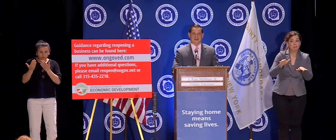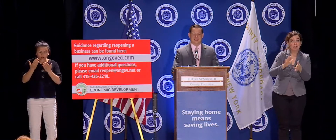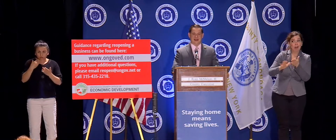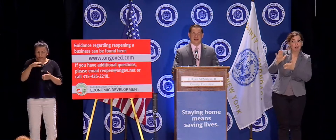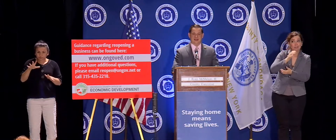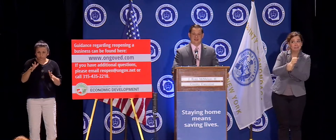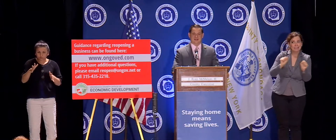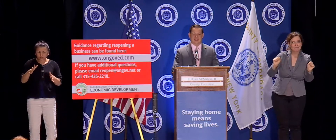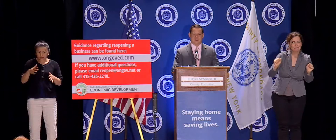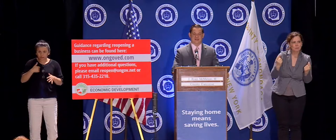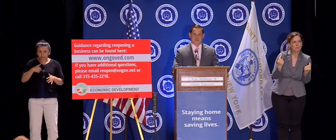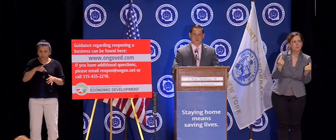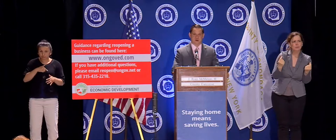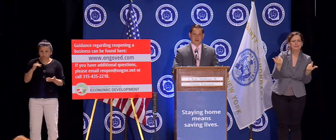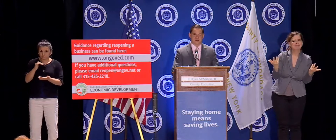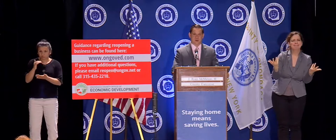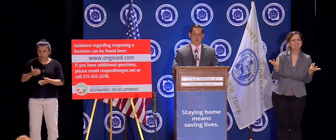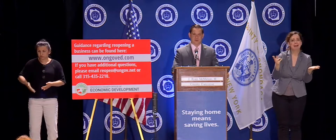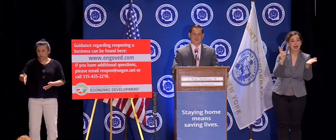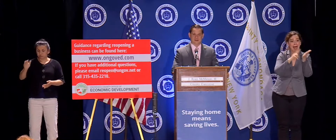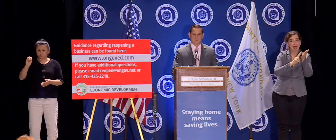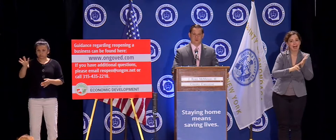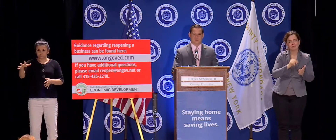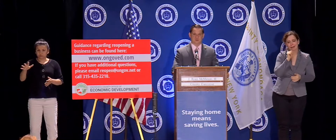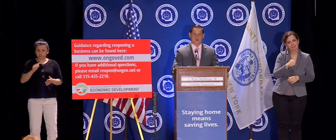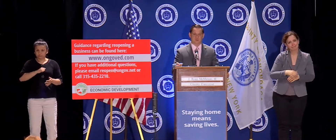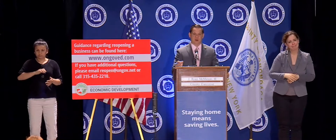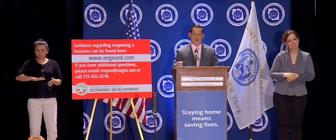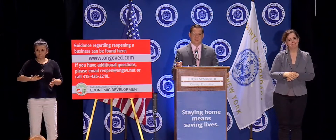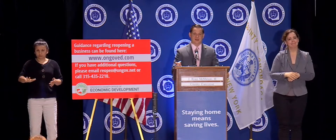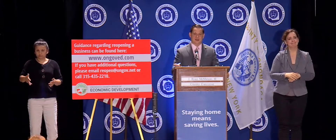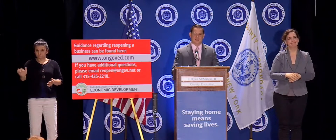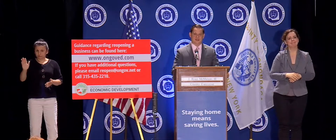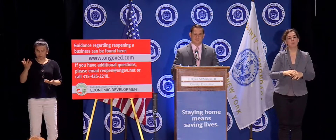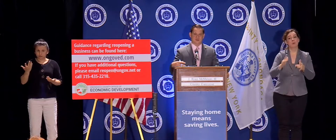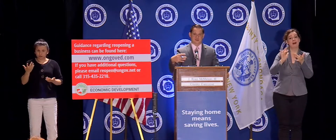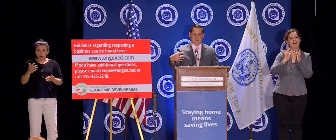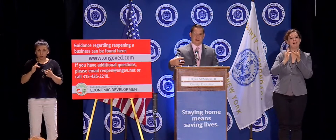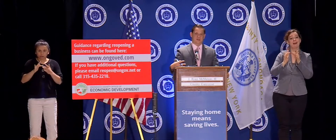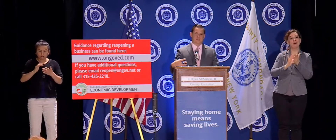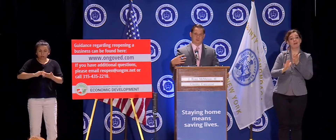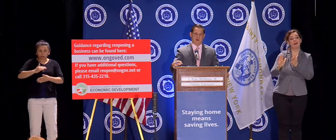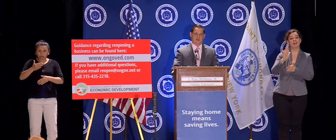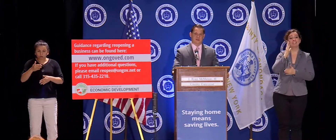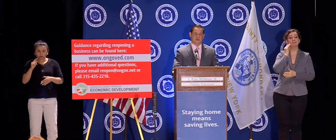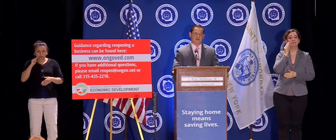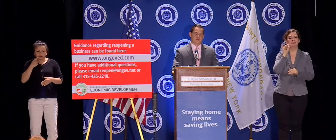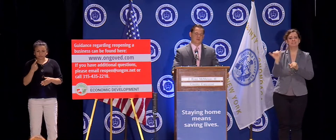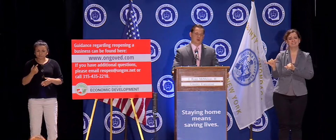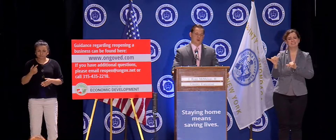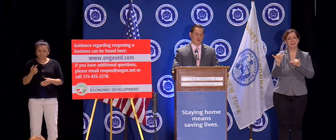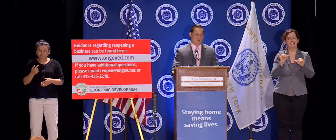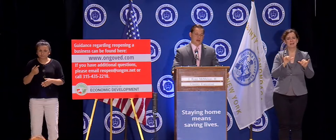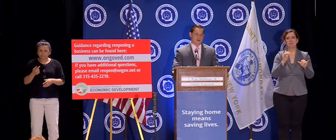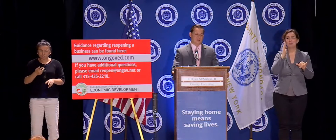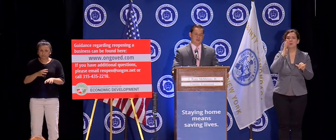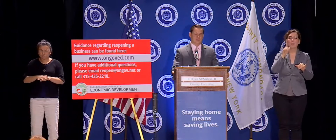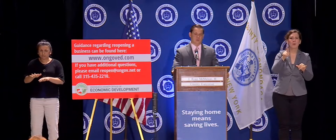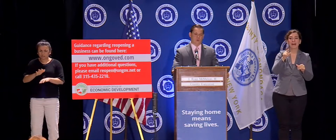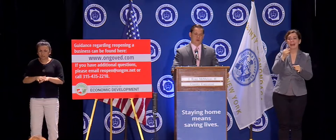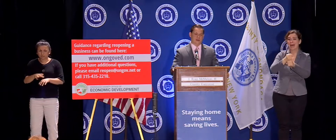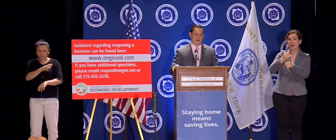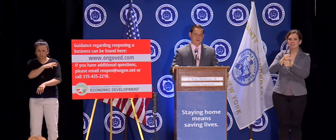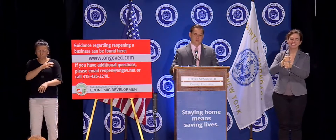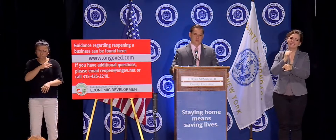the online college experience probably isn't worth as much money as the physical college experience. So I